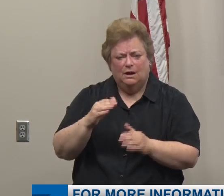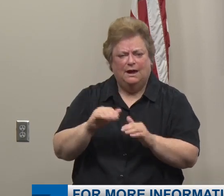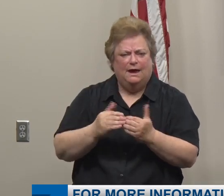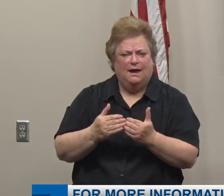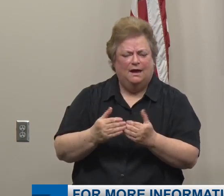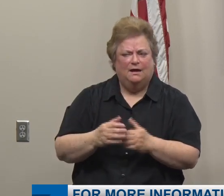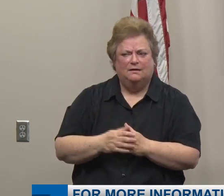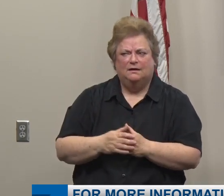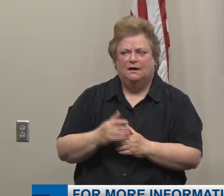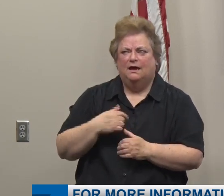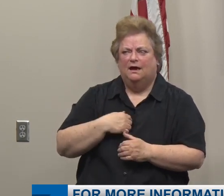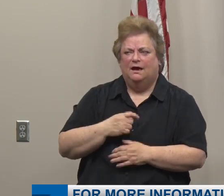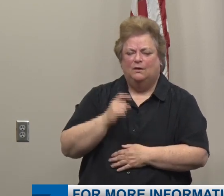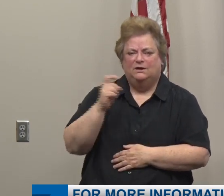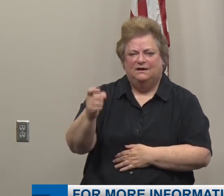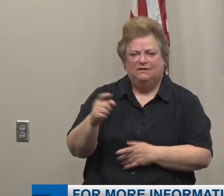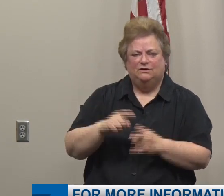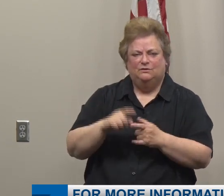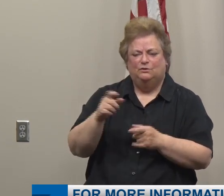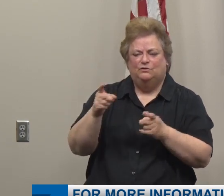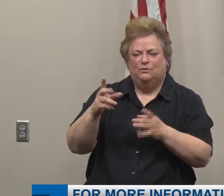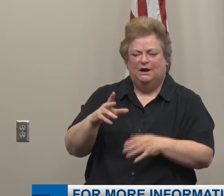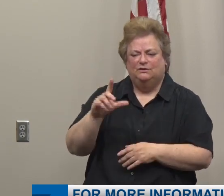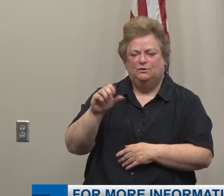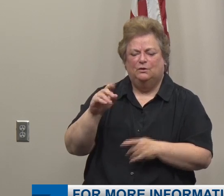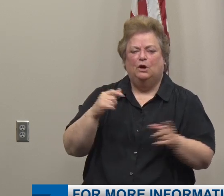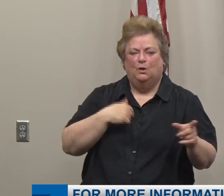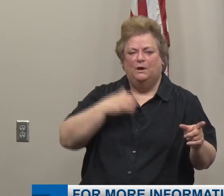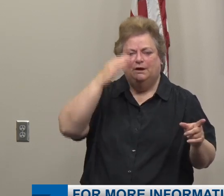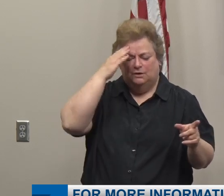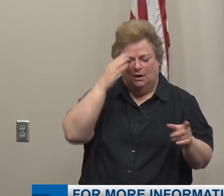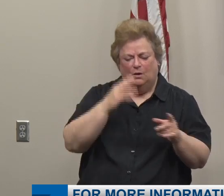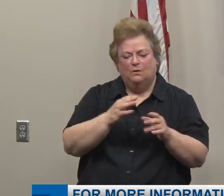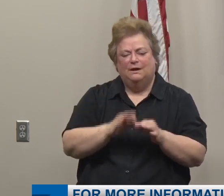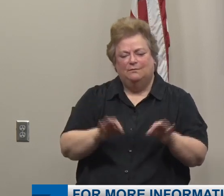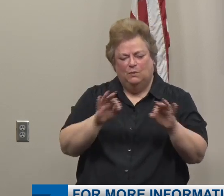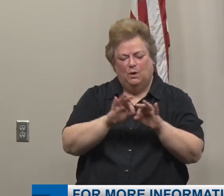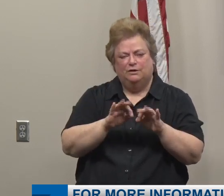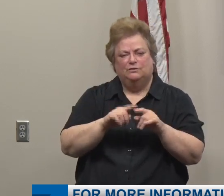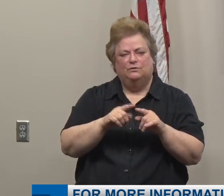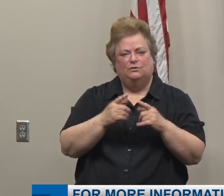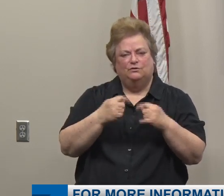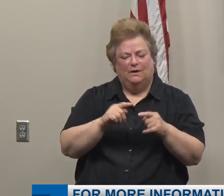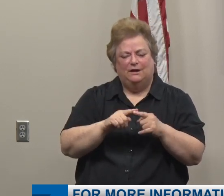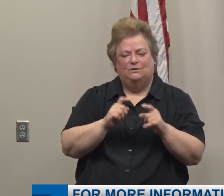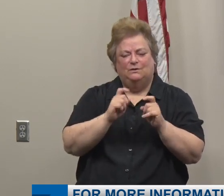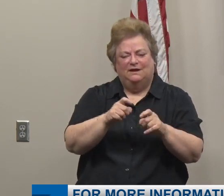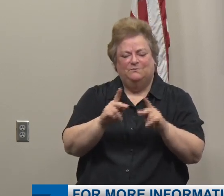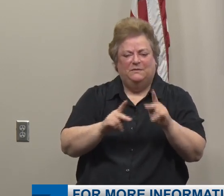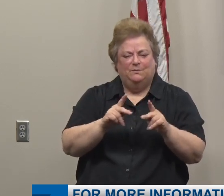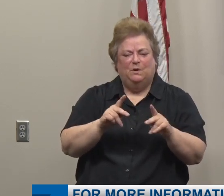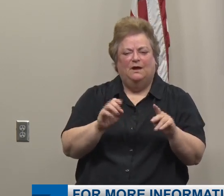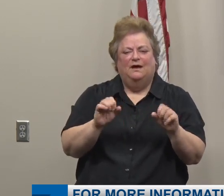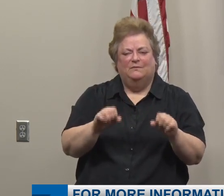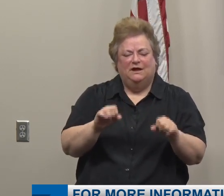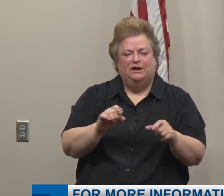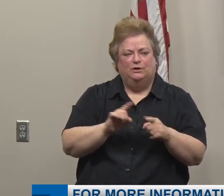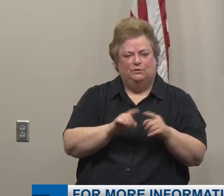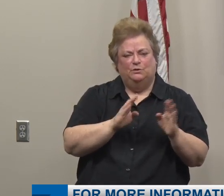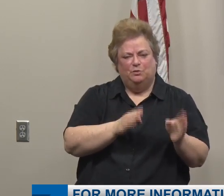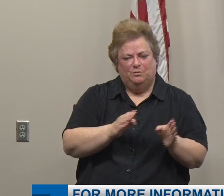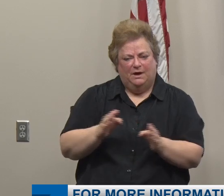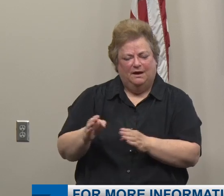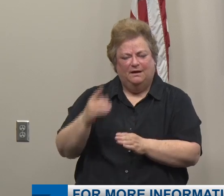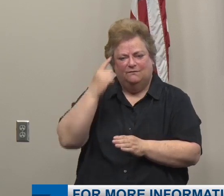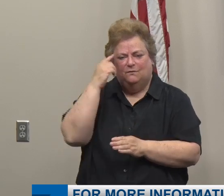will turn that over to director Lopez but just say that we know how important it is to try to give people the ability to prepare